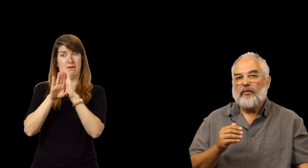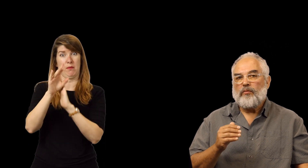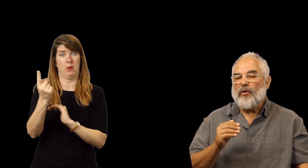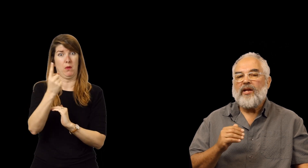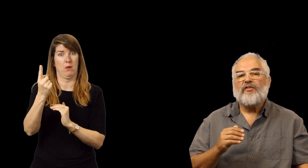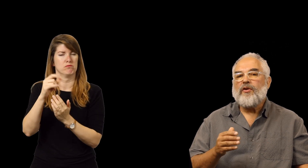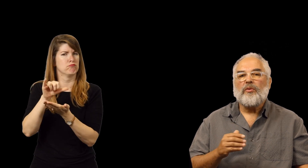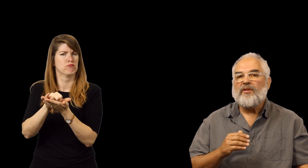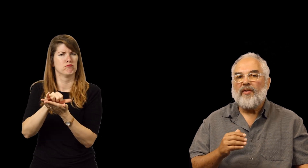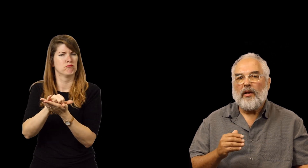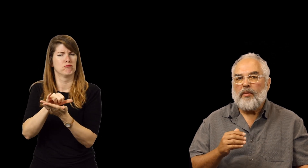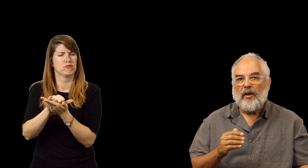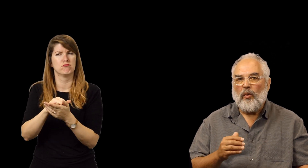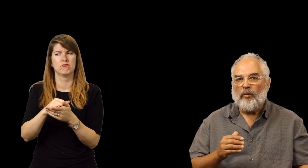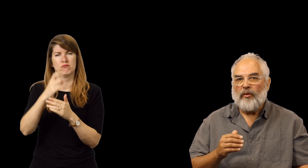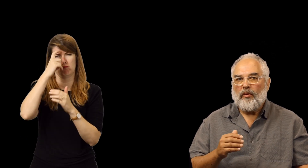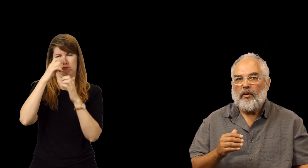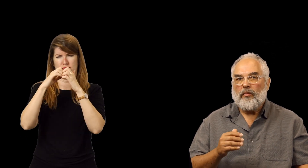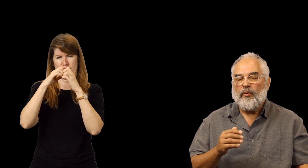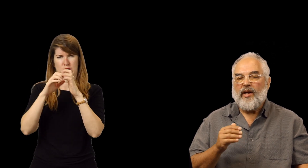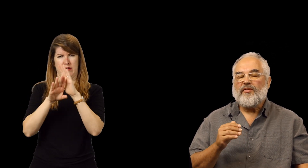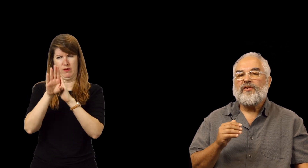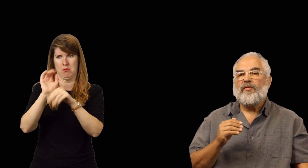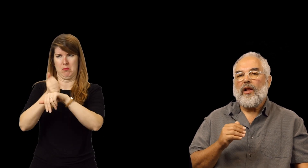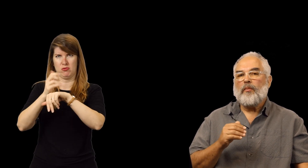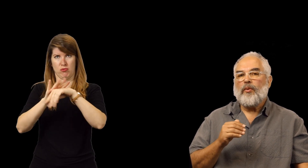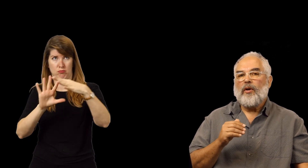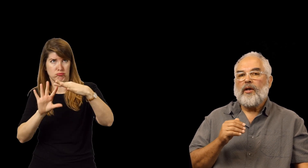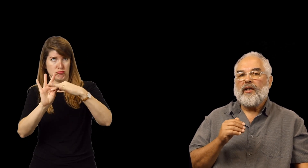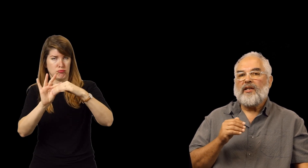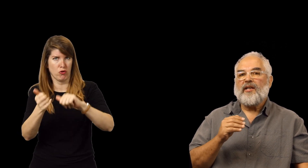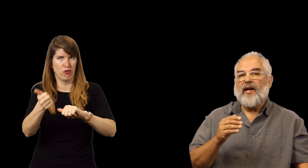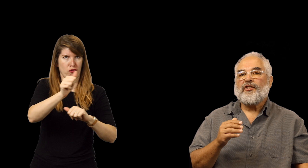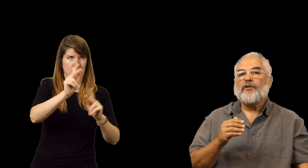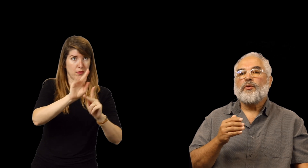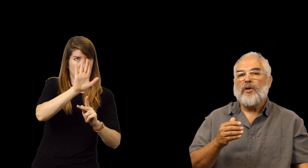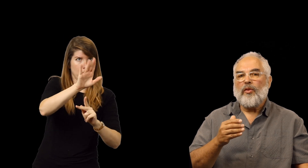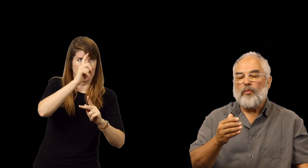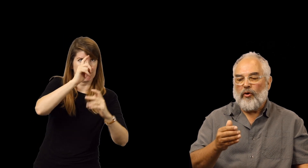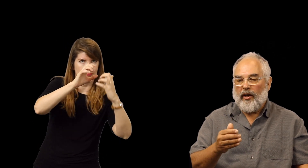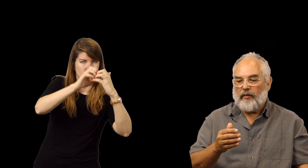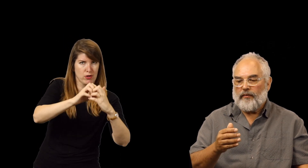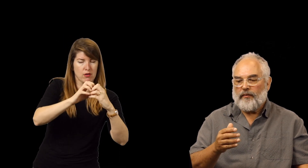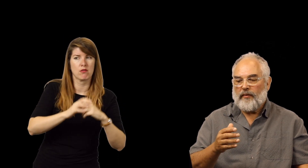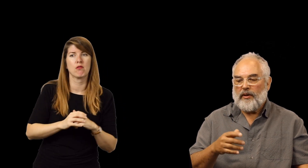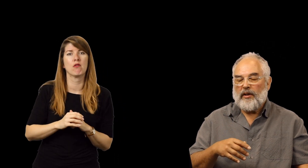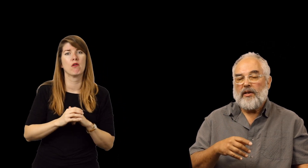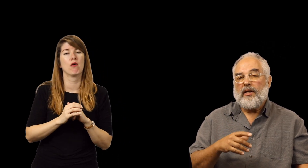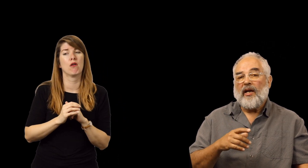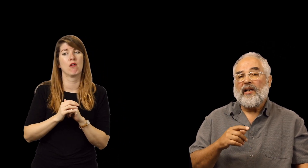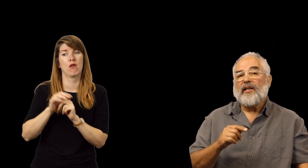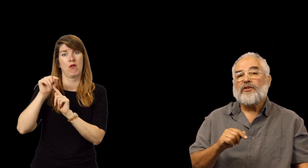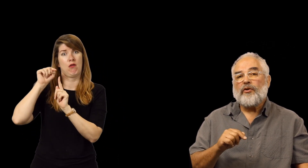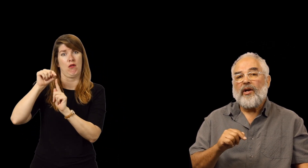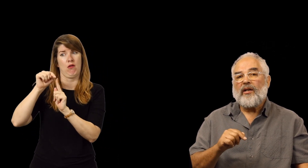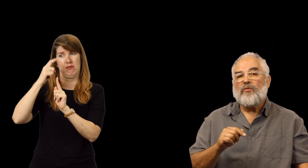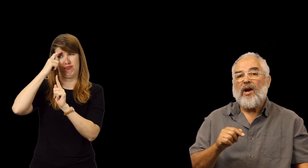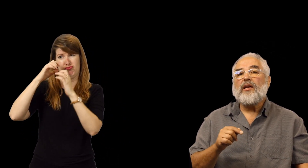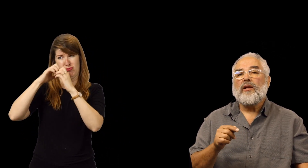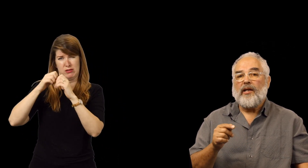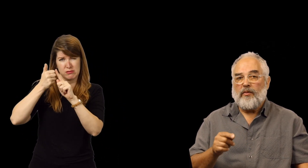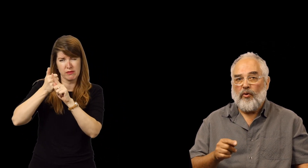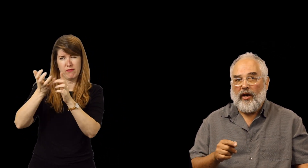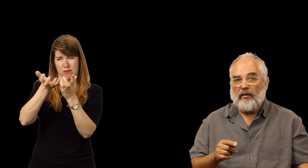relationship. Brains don't develop alone. Brains develop in connection to another brain. An